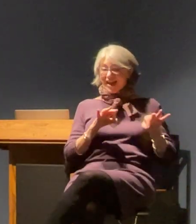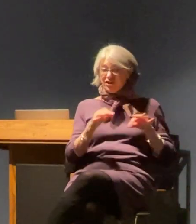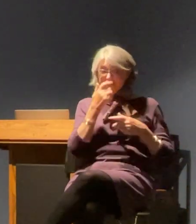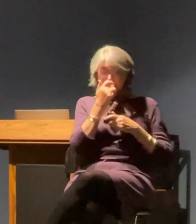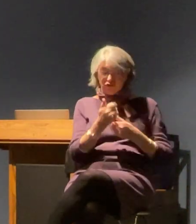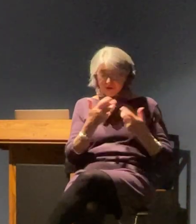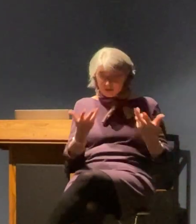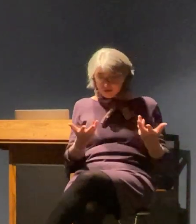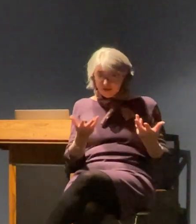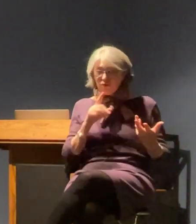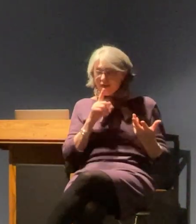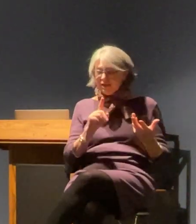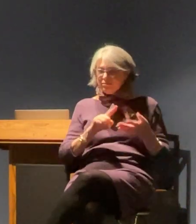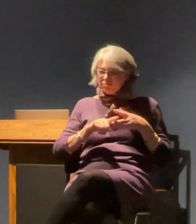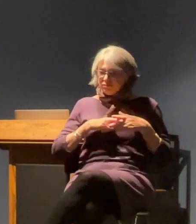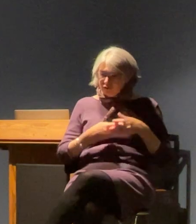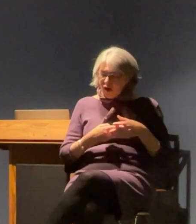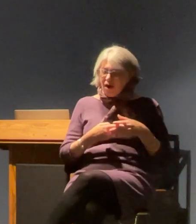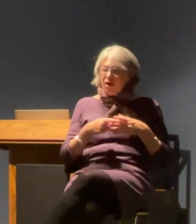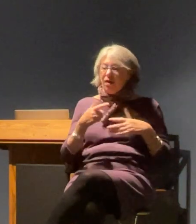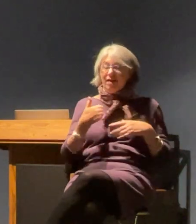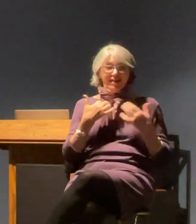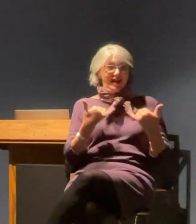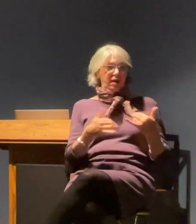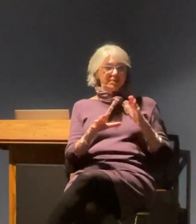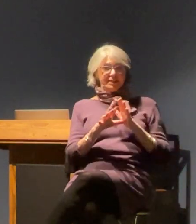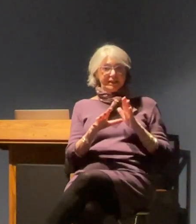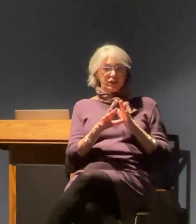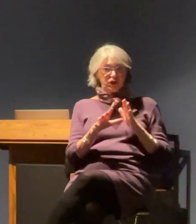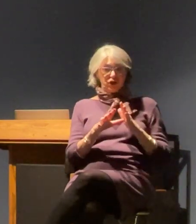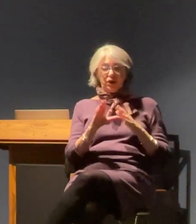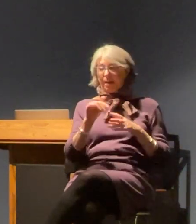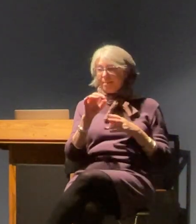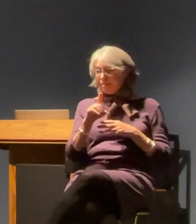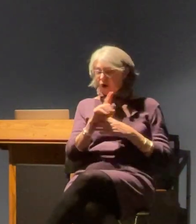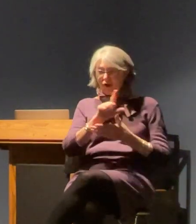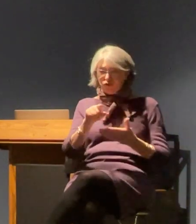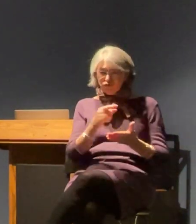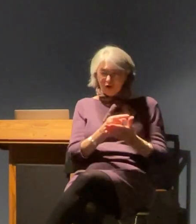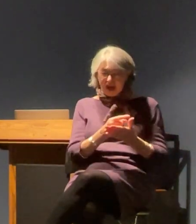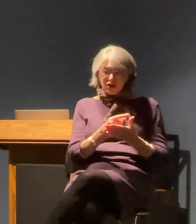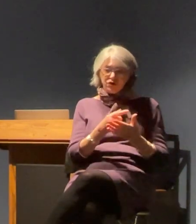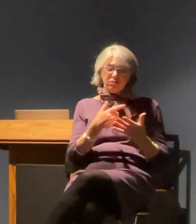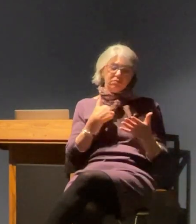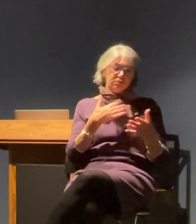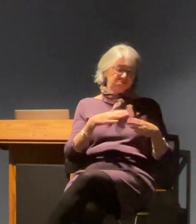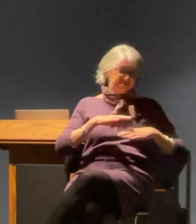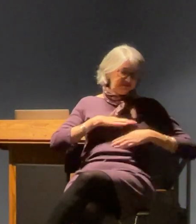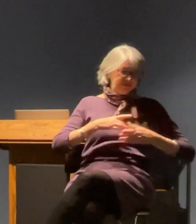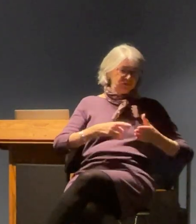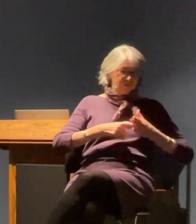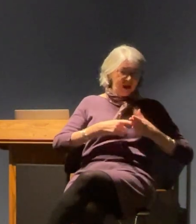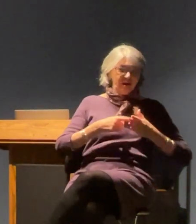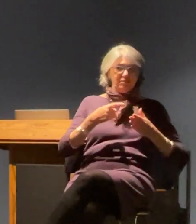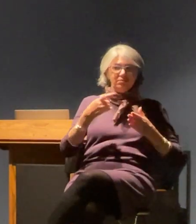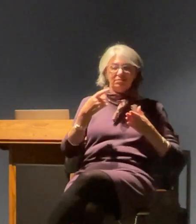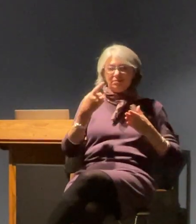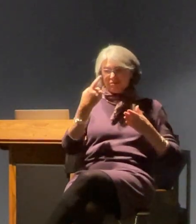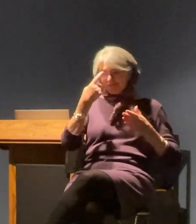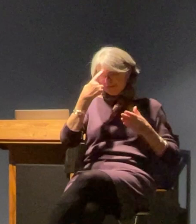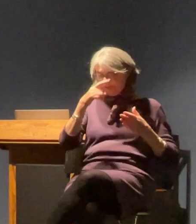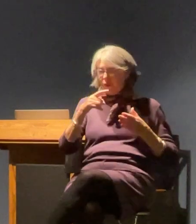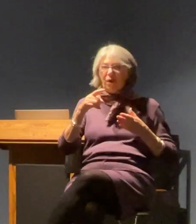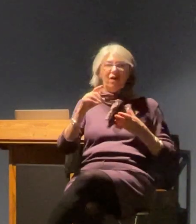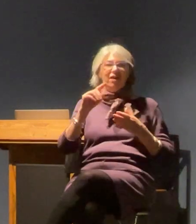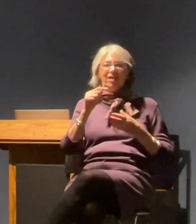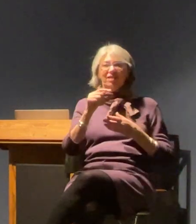interest really evolved. So now I'm a senior in Bard. I'm graduating, and one of the requirements to produce a senior thesis. This